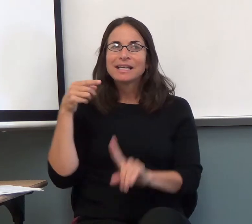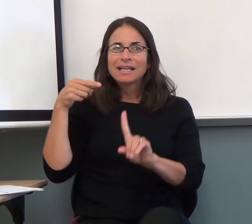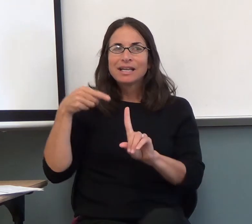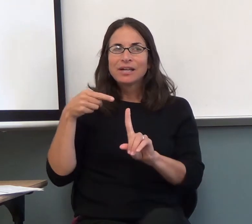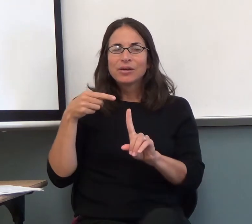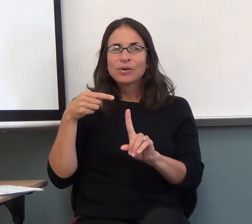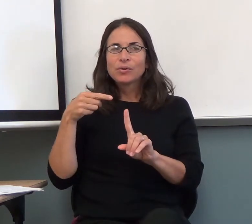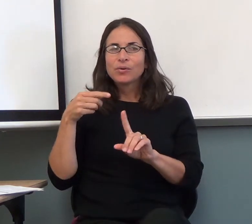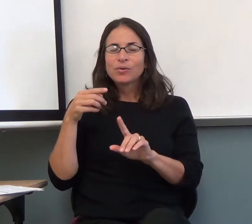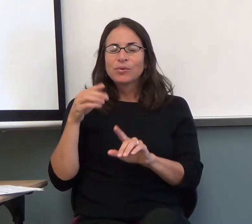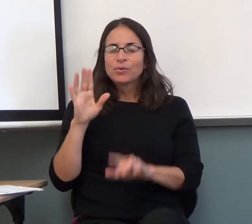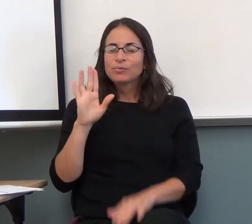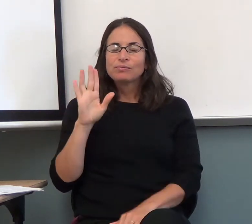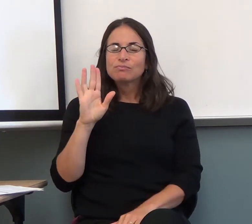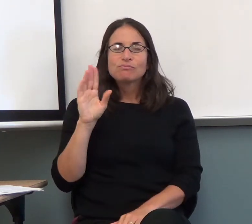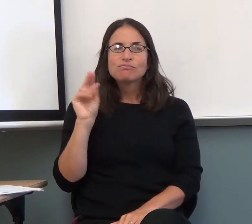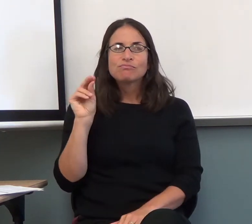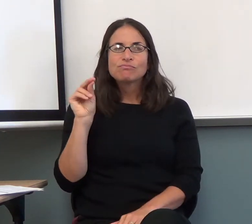the subject?